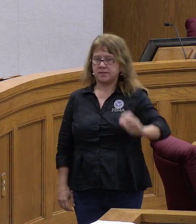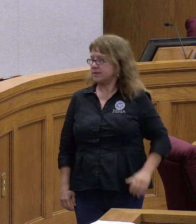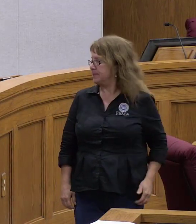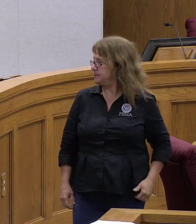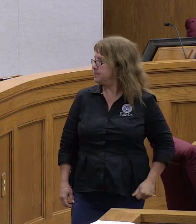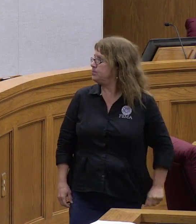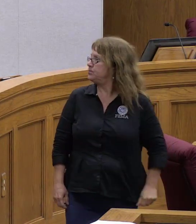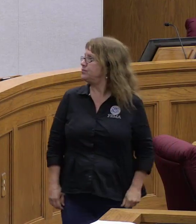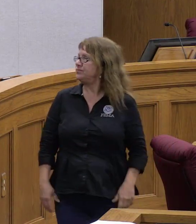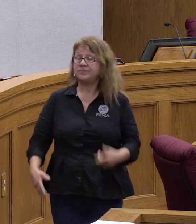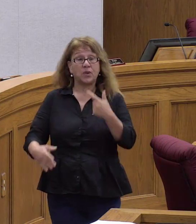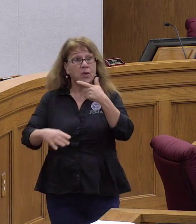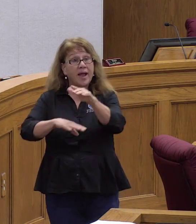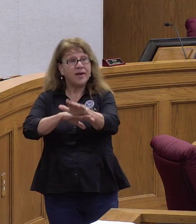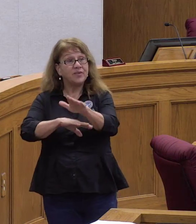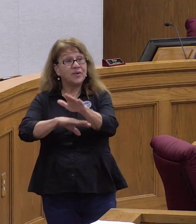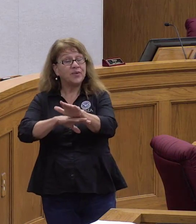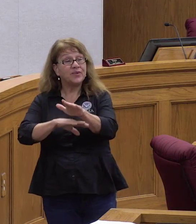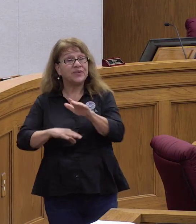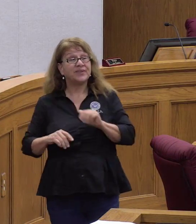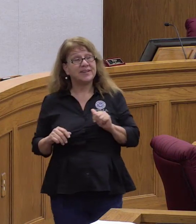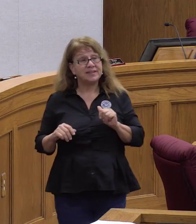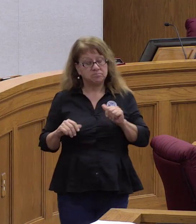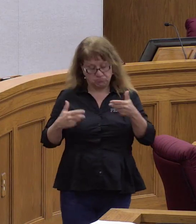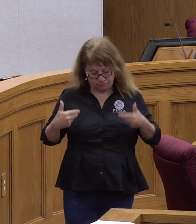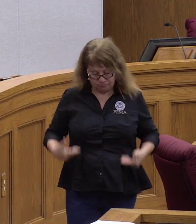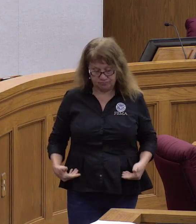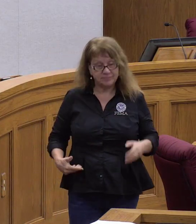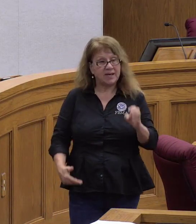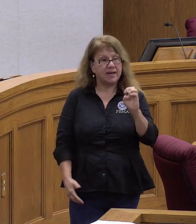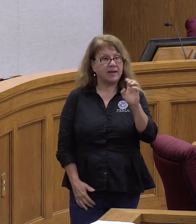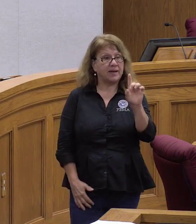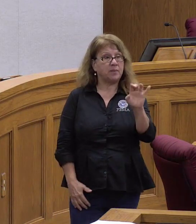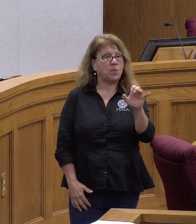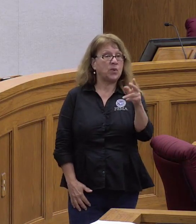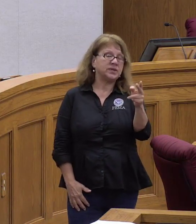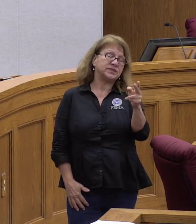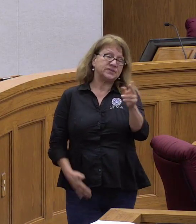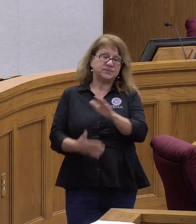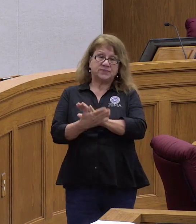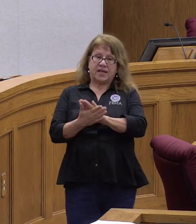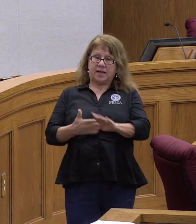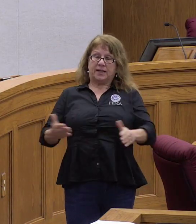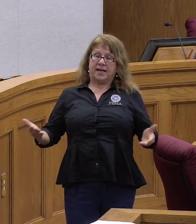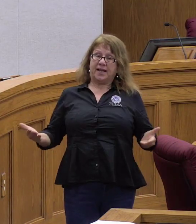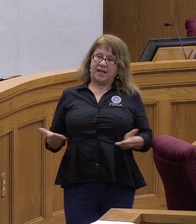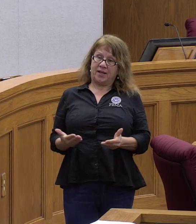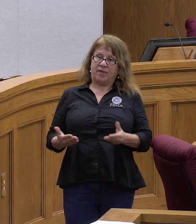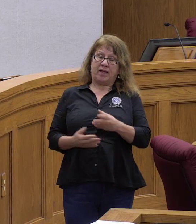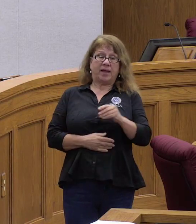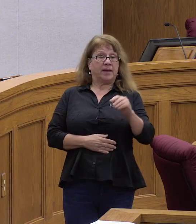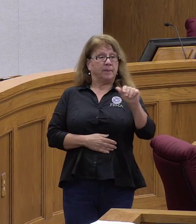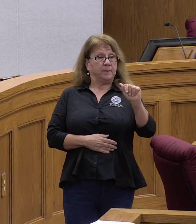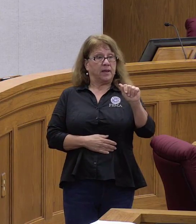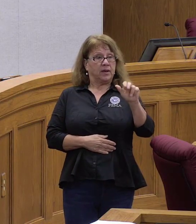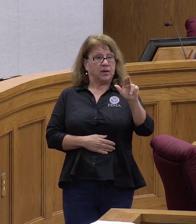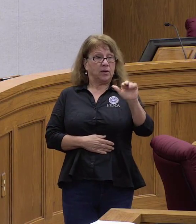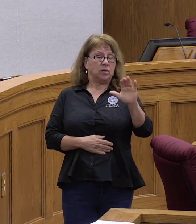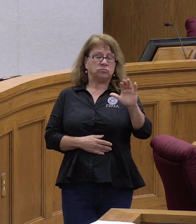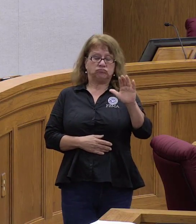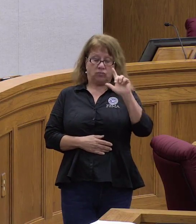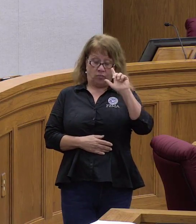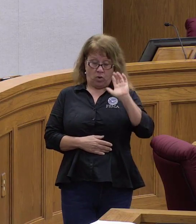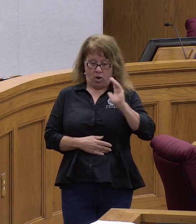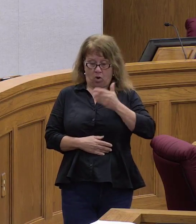right? Good afternoon, everyone. Ed Bush, Red Cross, as always. My pleasure to be here tonight, and certainly Red Cross's pleasure to be part of this monumental recovery